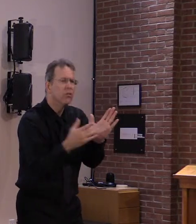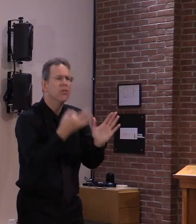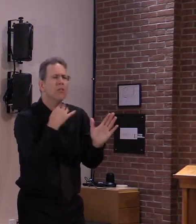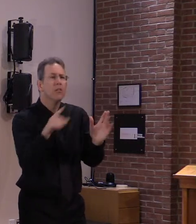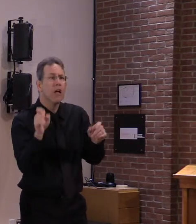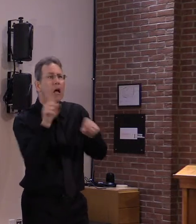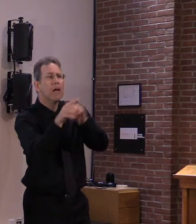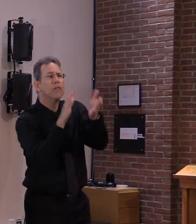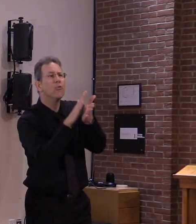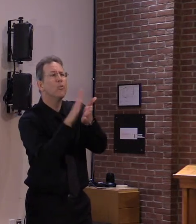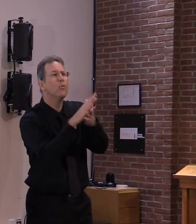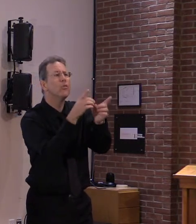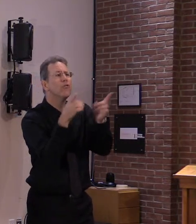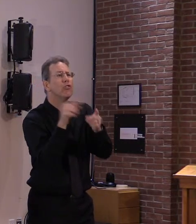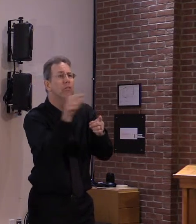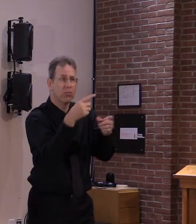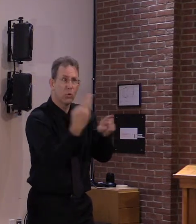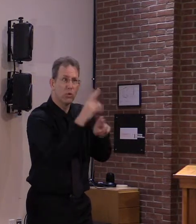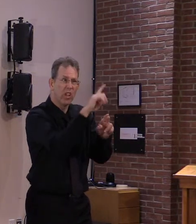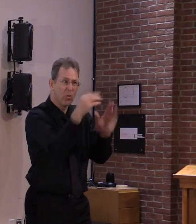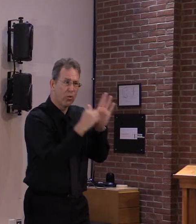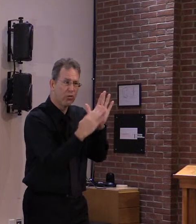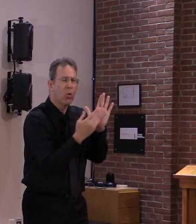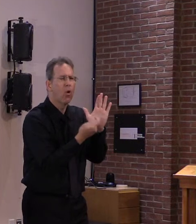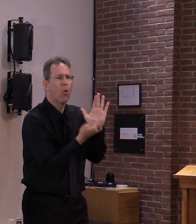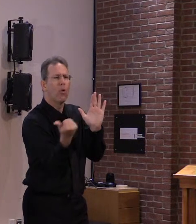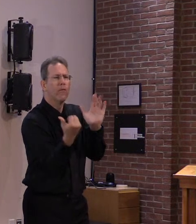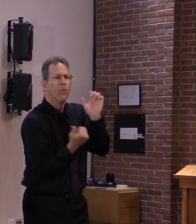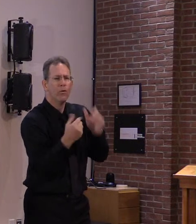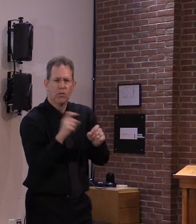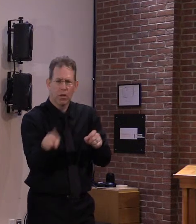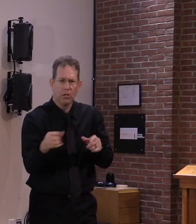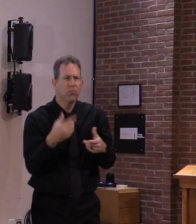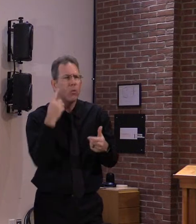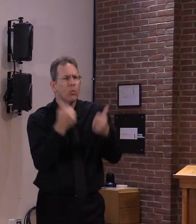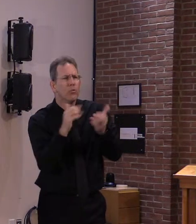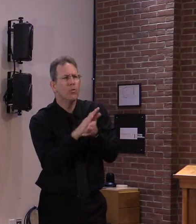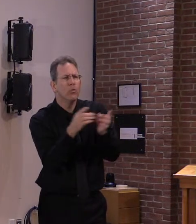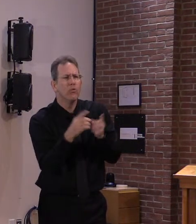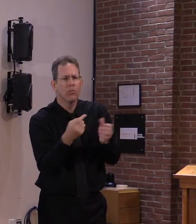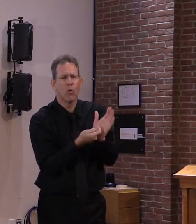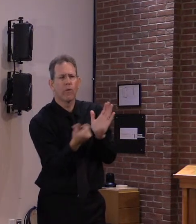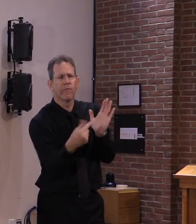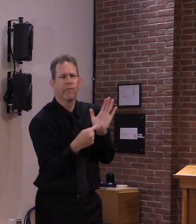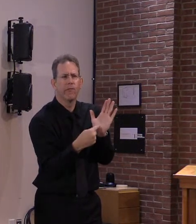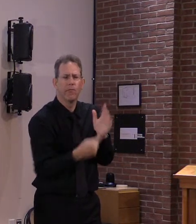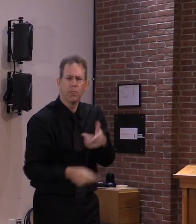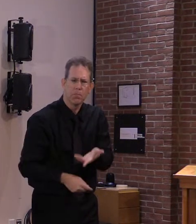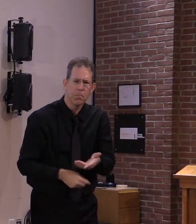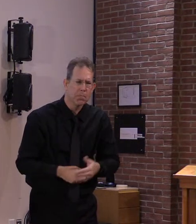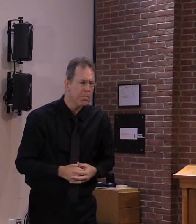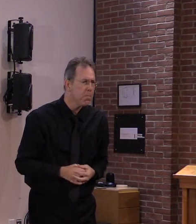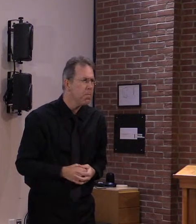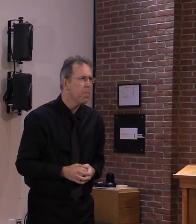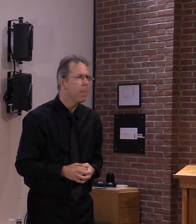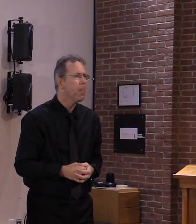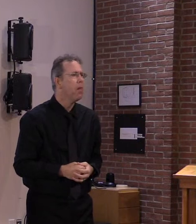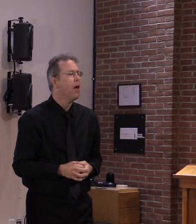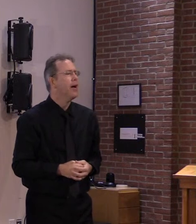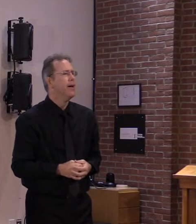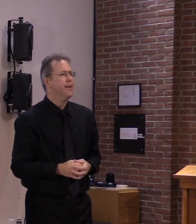and it's actually been actively taken away over time. So I think the country needs